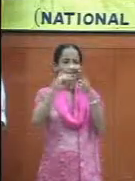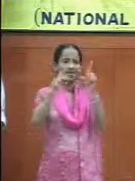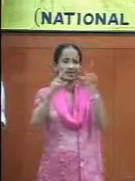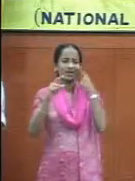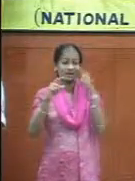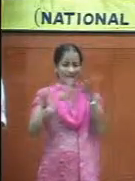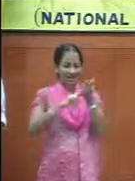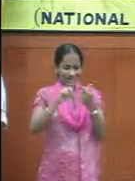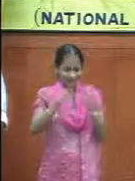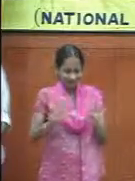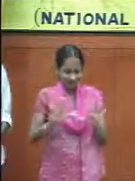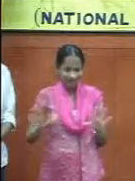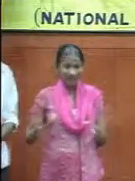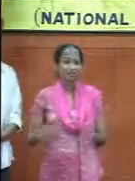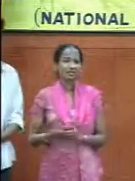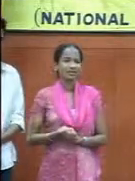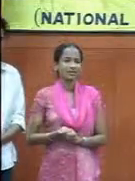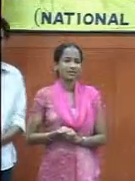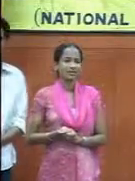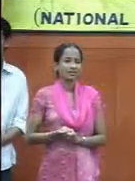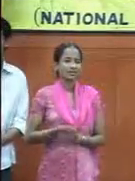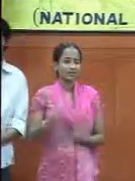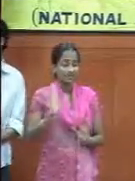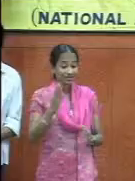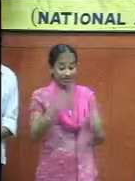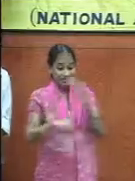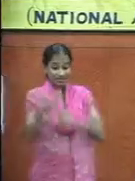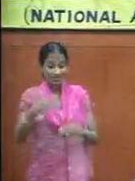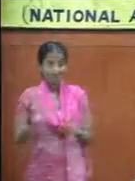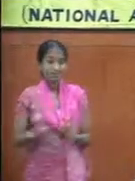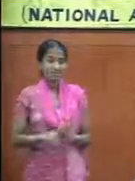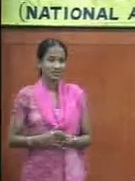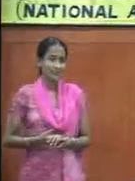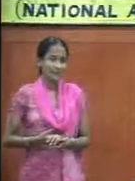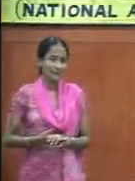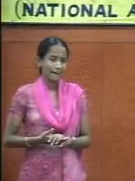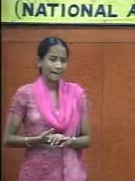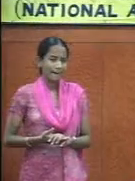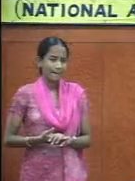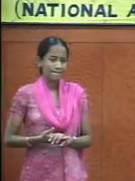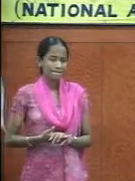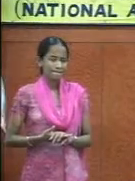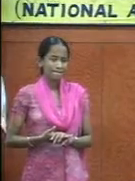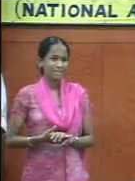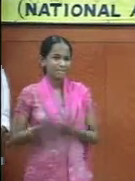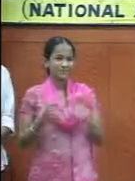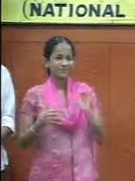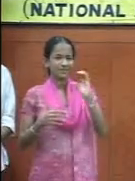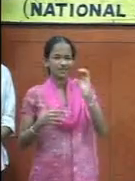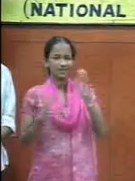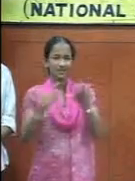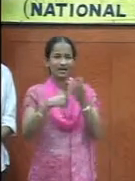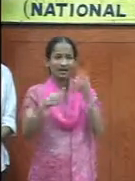formation in which the identity or disability can be sort of the criteria laid down or some such